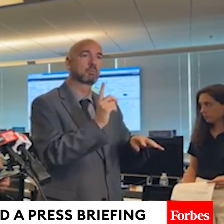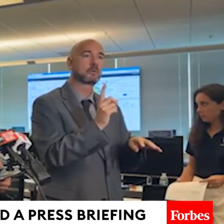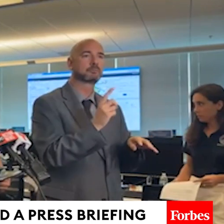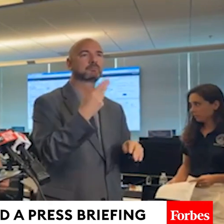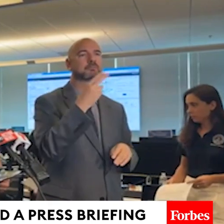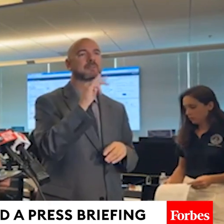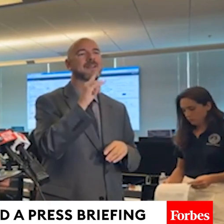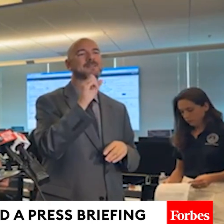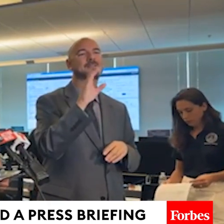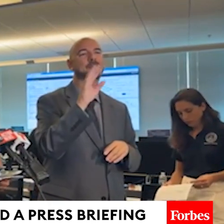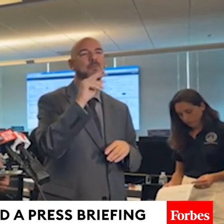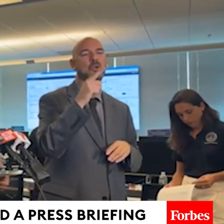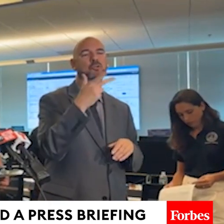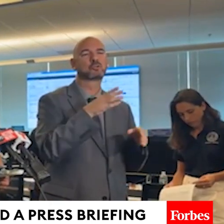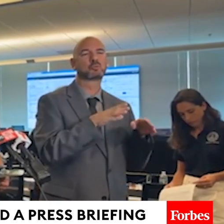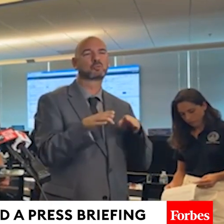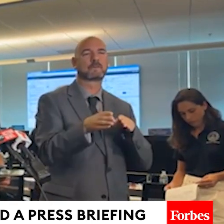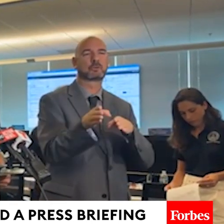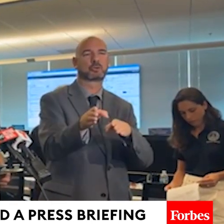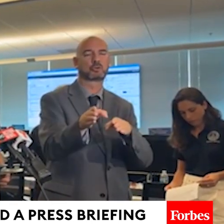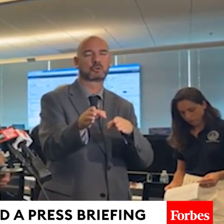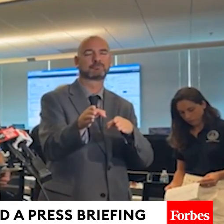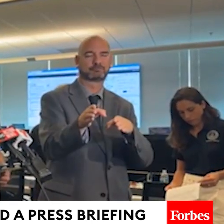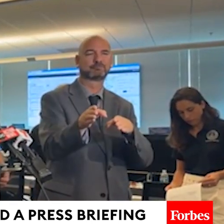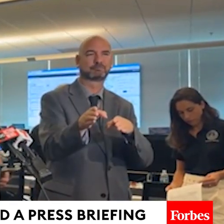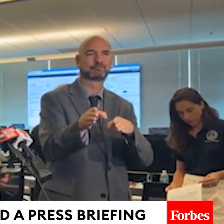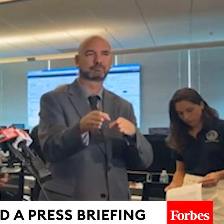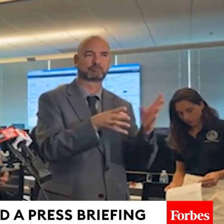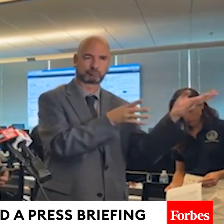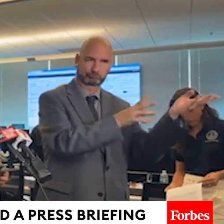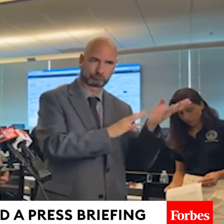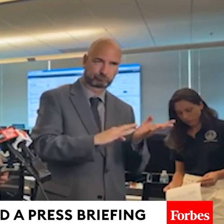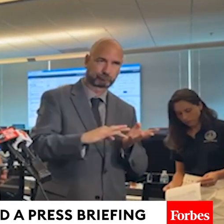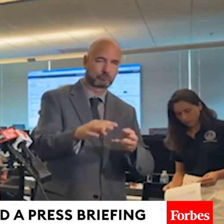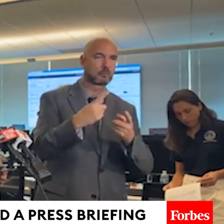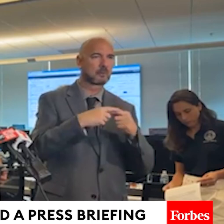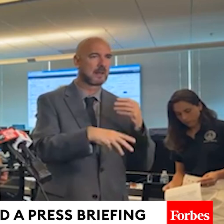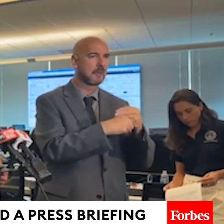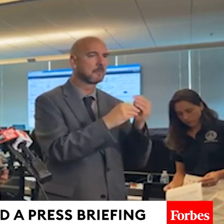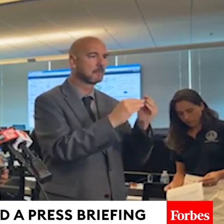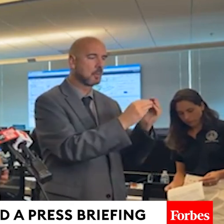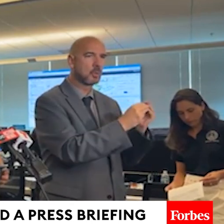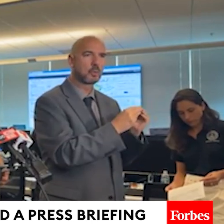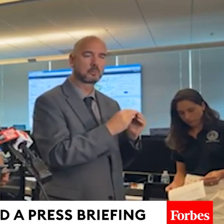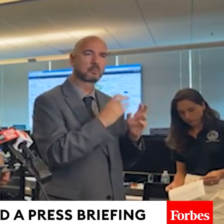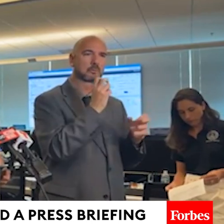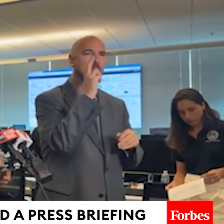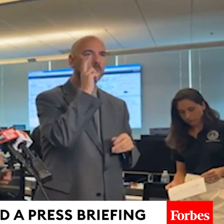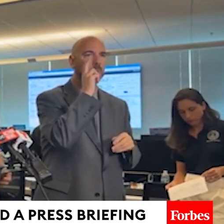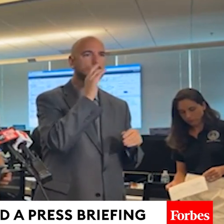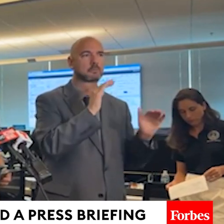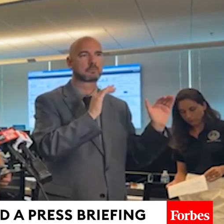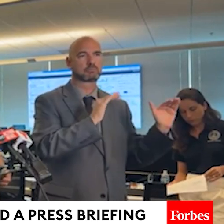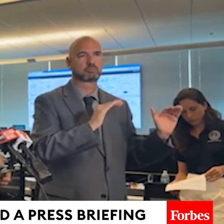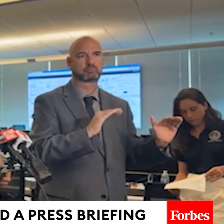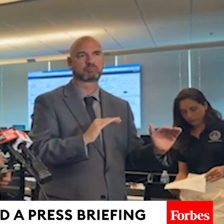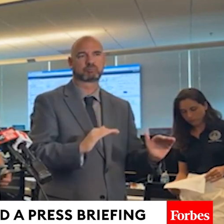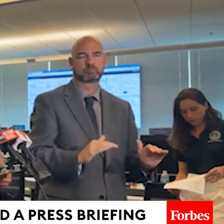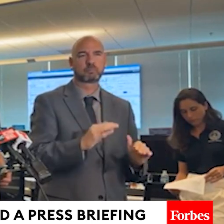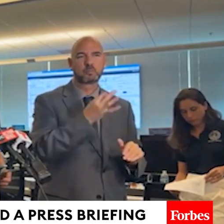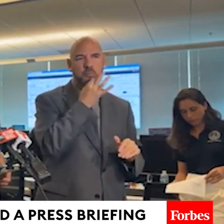adding additional resources there as well. We should start seeing an improvement in that area by the end of the